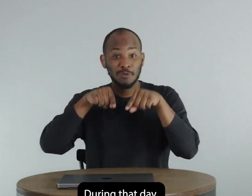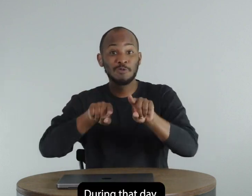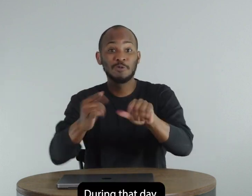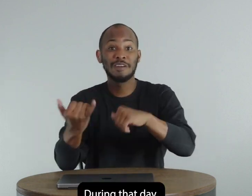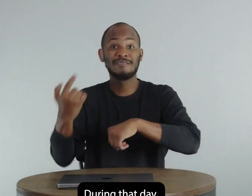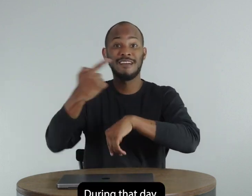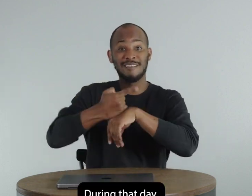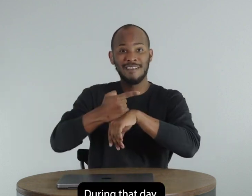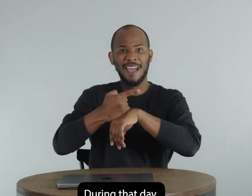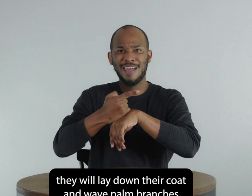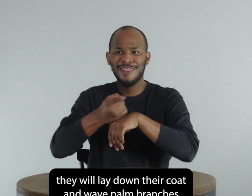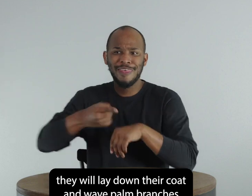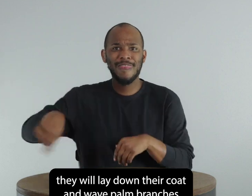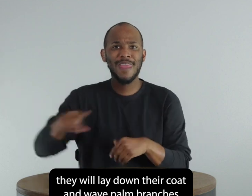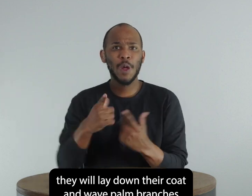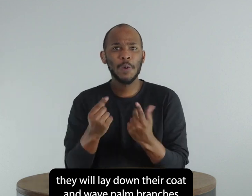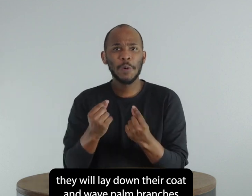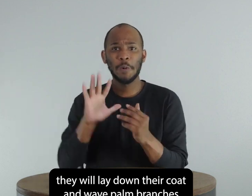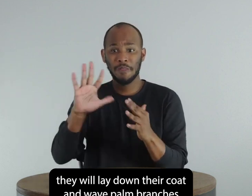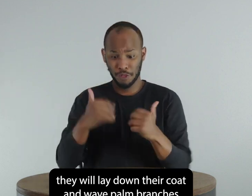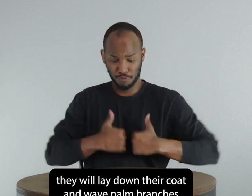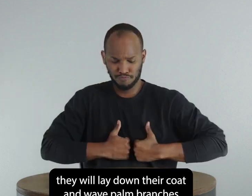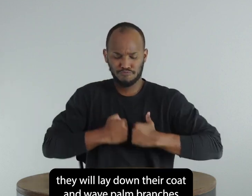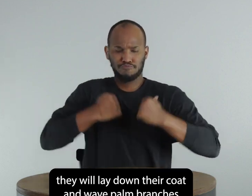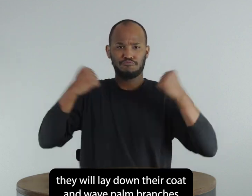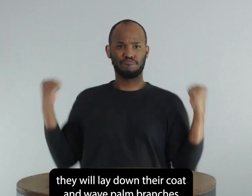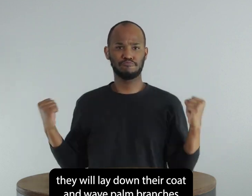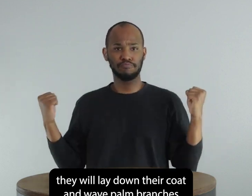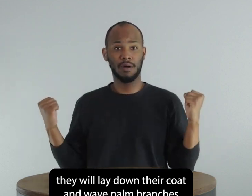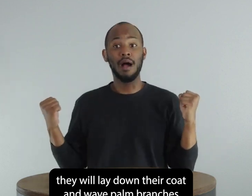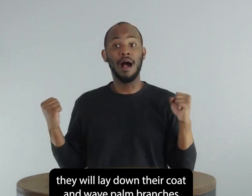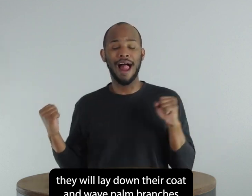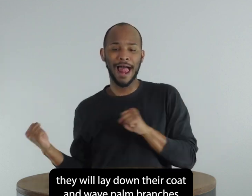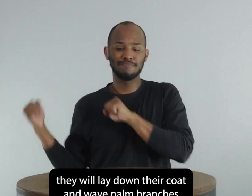During that day, they would lay down their coat and wave palm branches